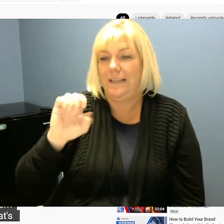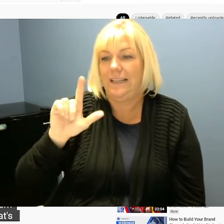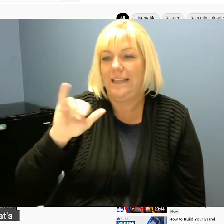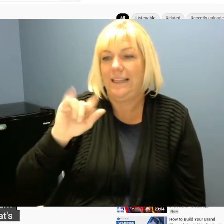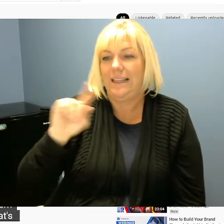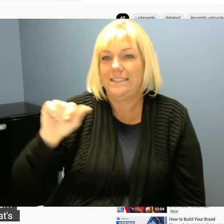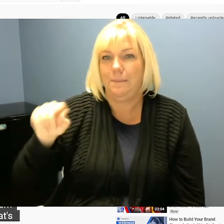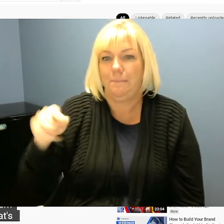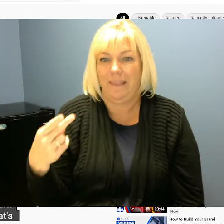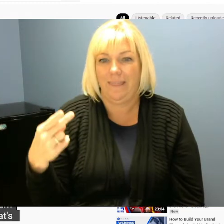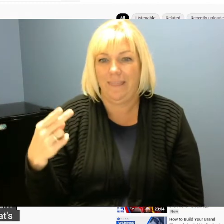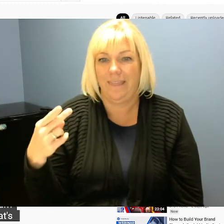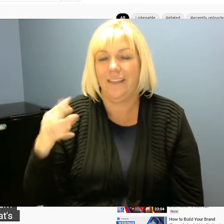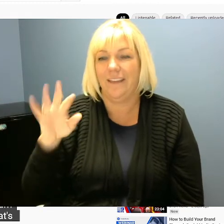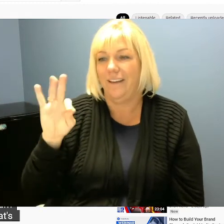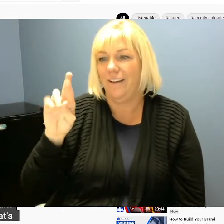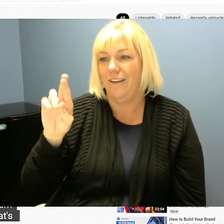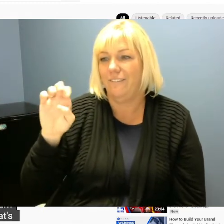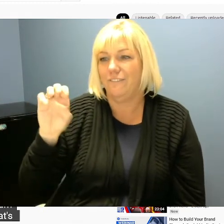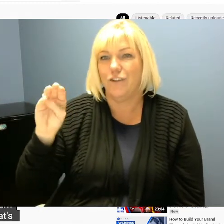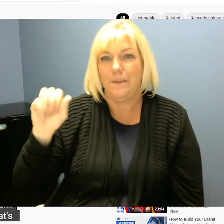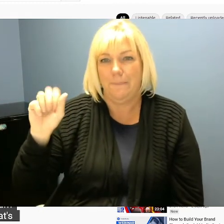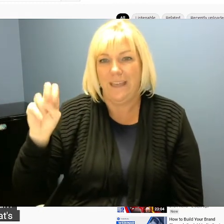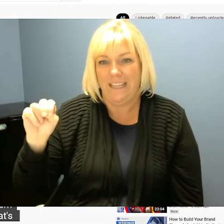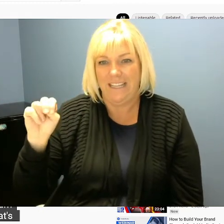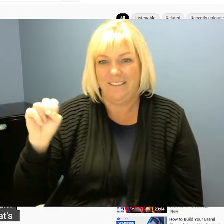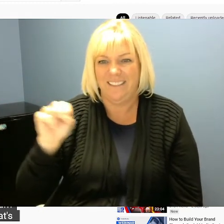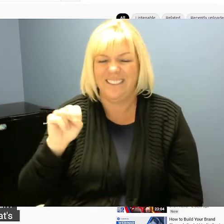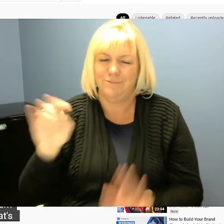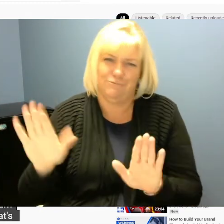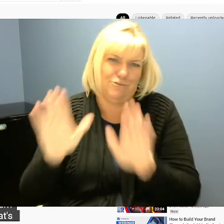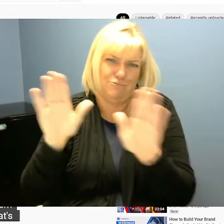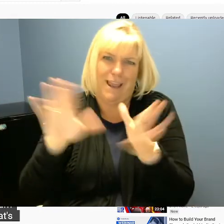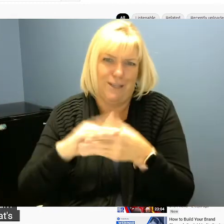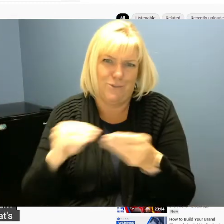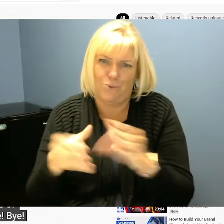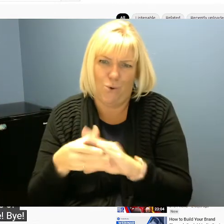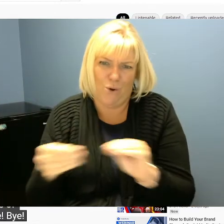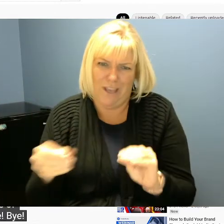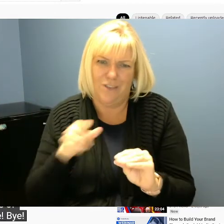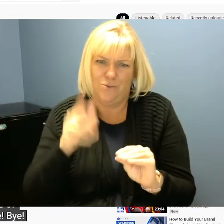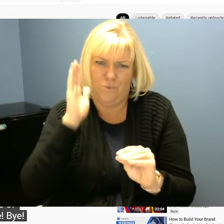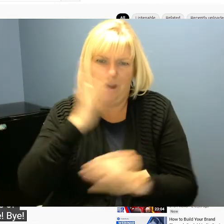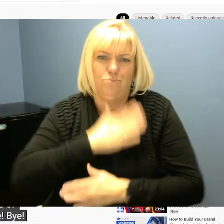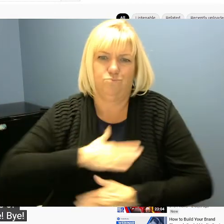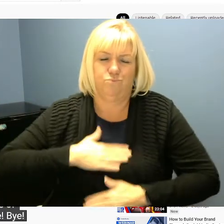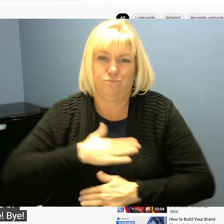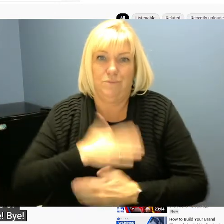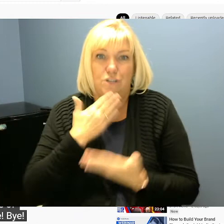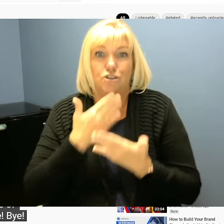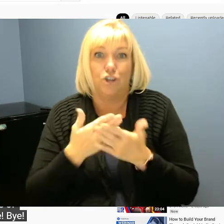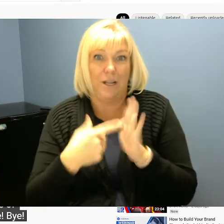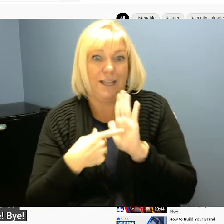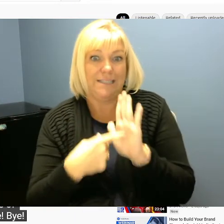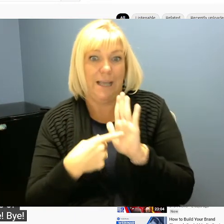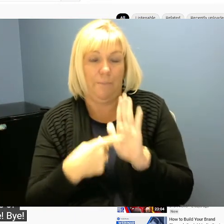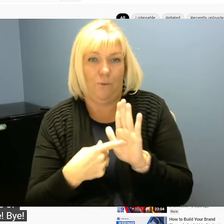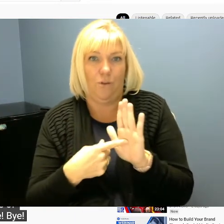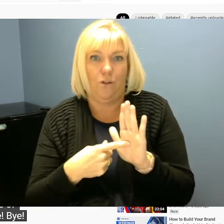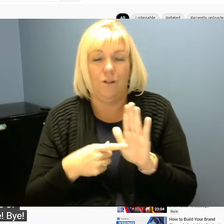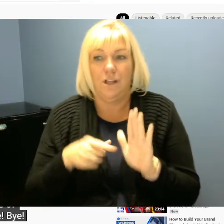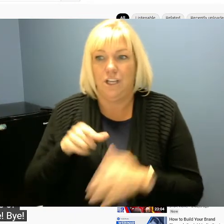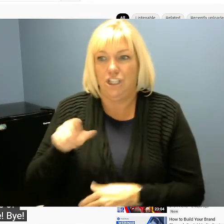about Elizabeth Freeman, a really great story that's an example, again, of